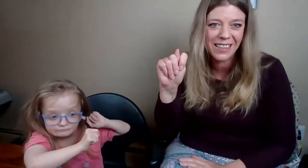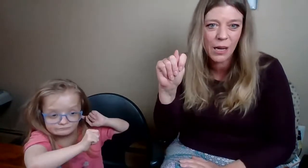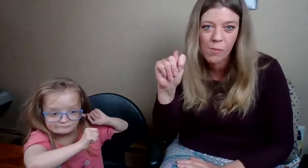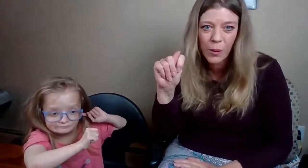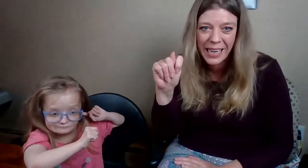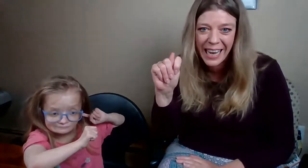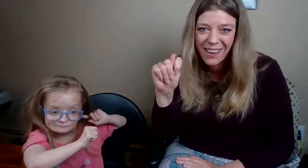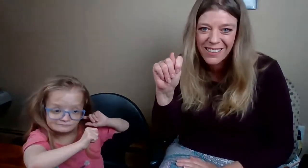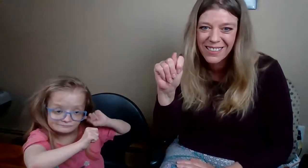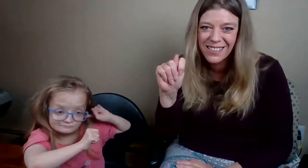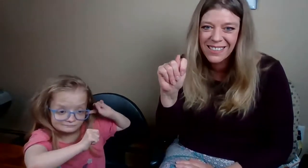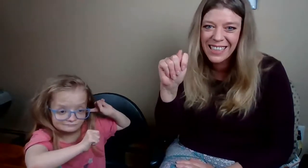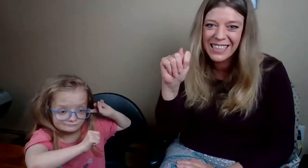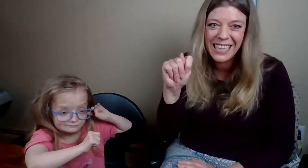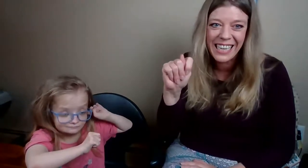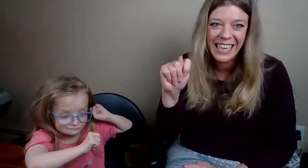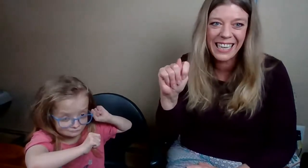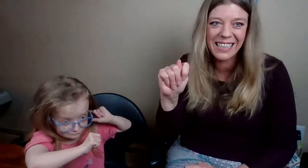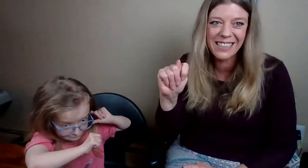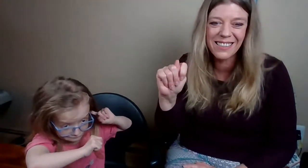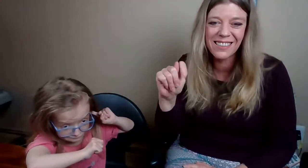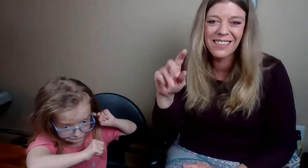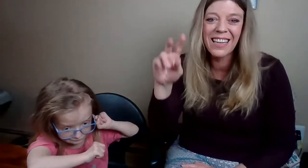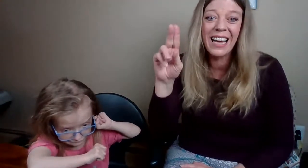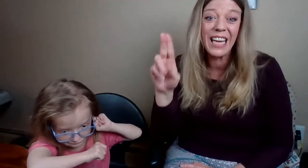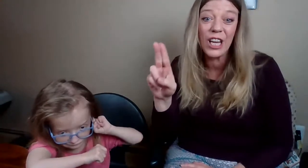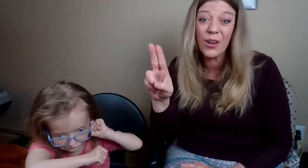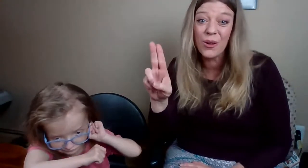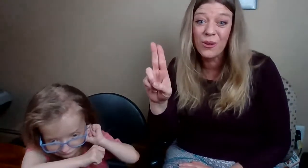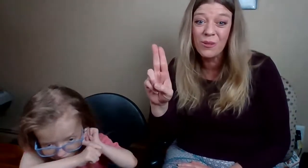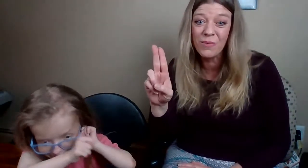it pointing out. T. U.